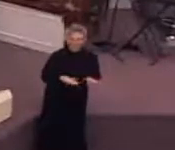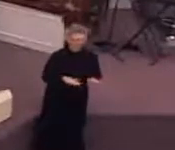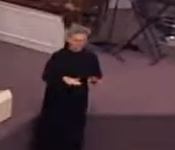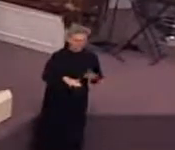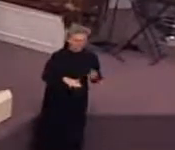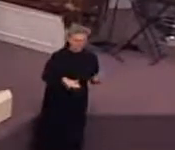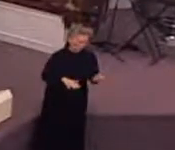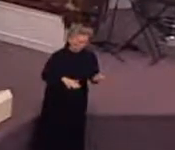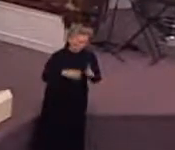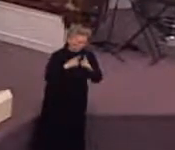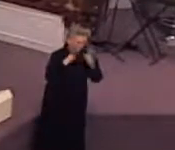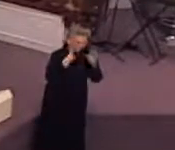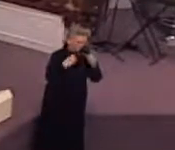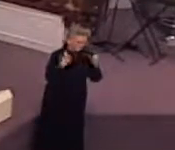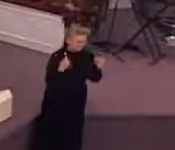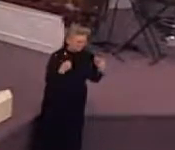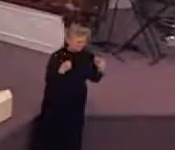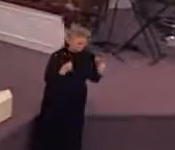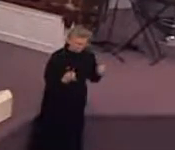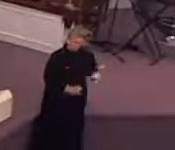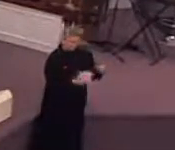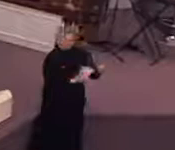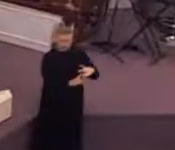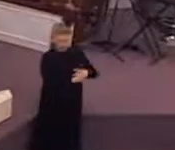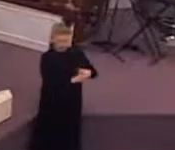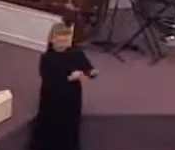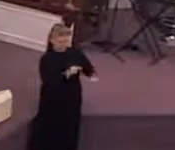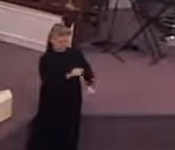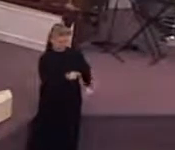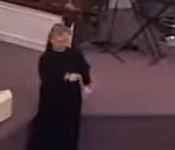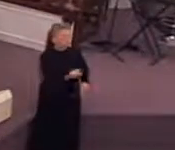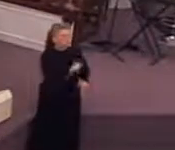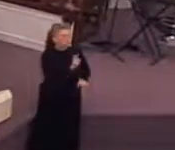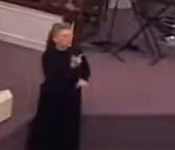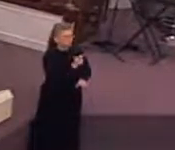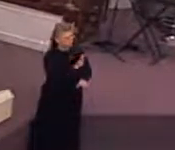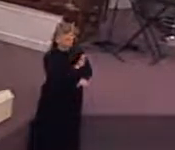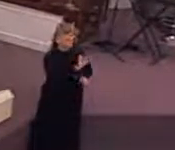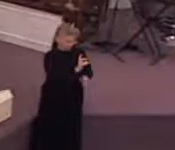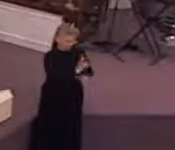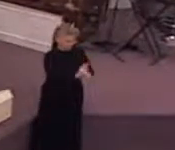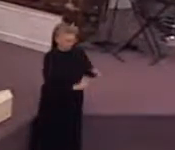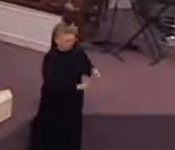Come on, sin's lurking around every corner. Evil is at work 24/7.